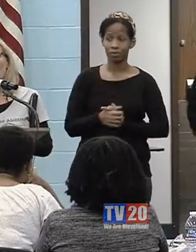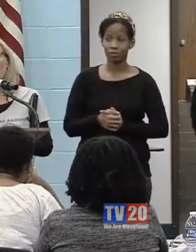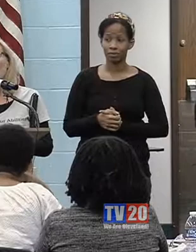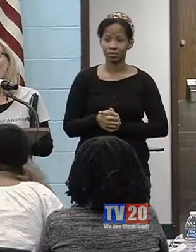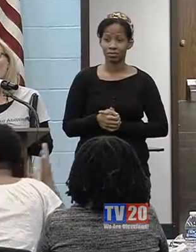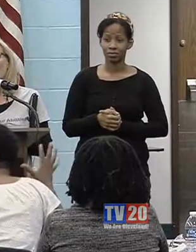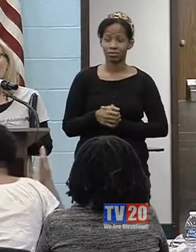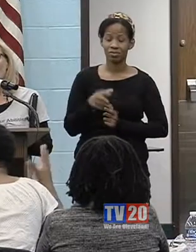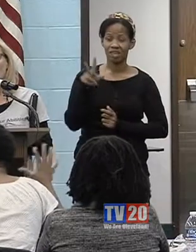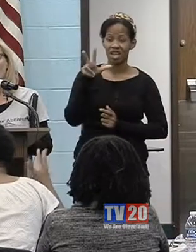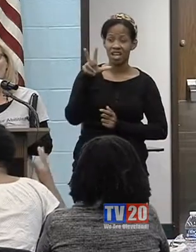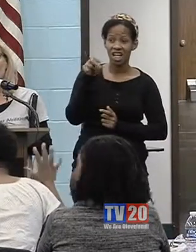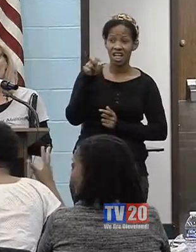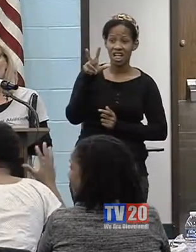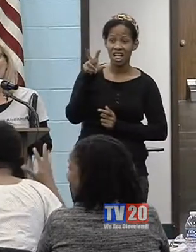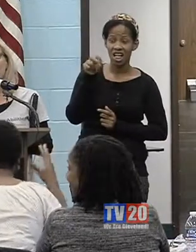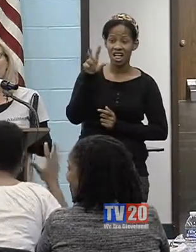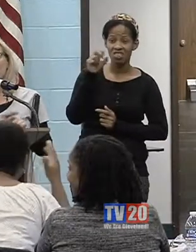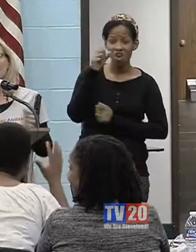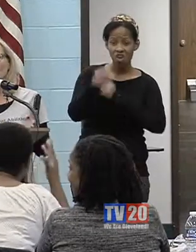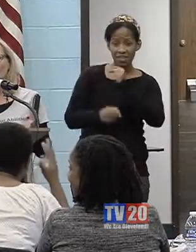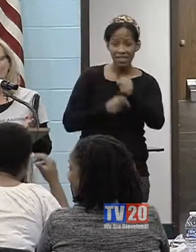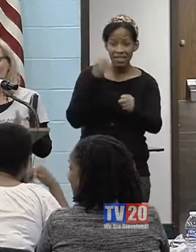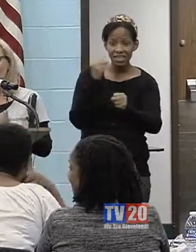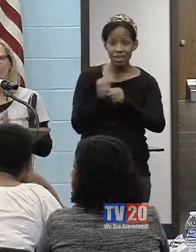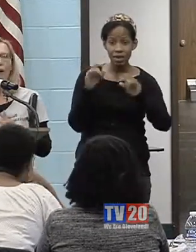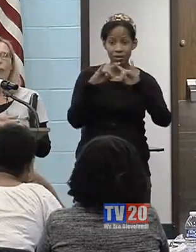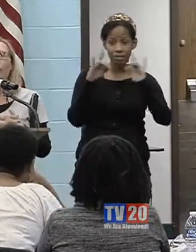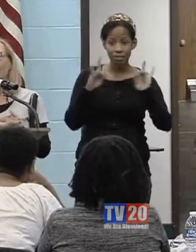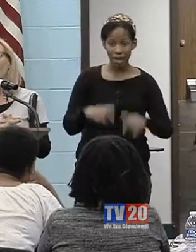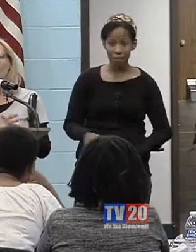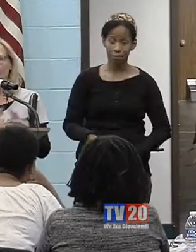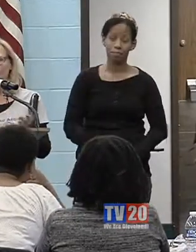about it. Okay. Well,